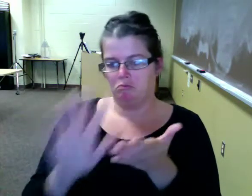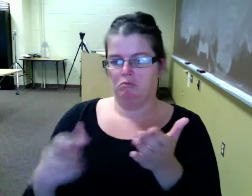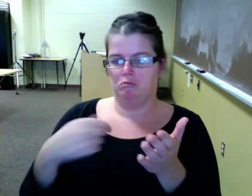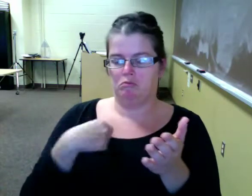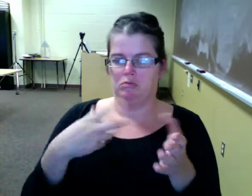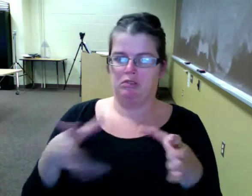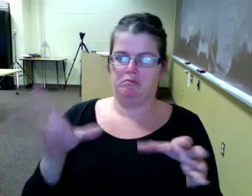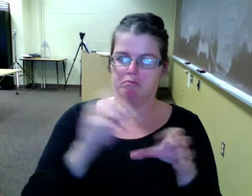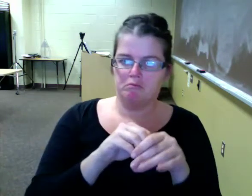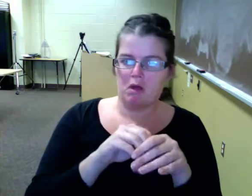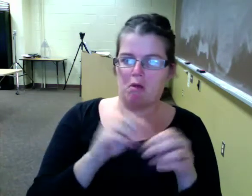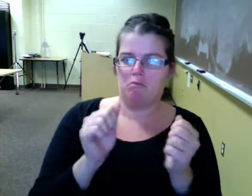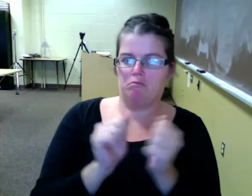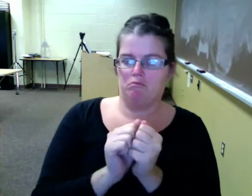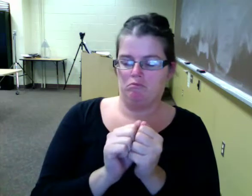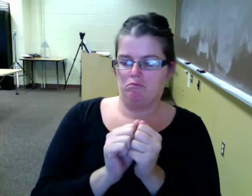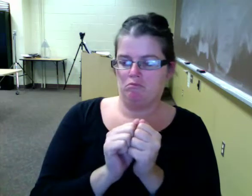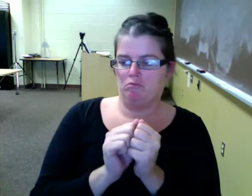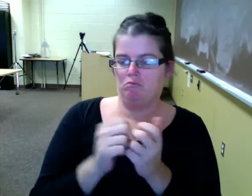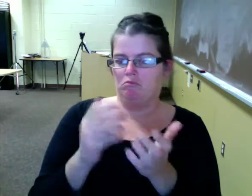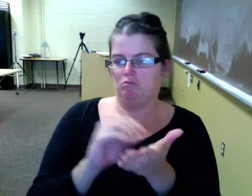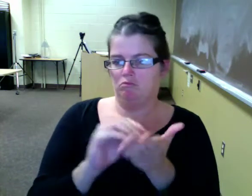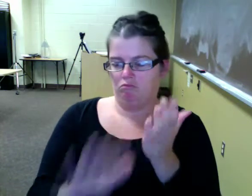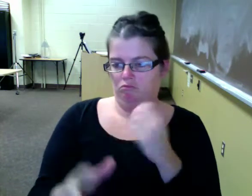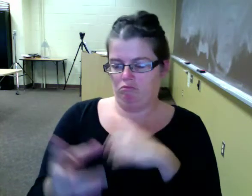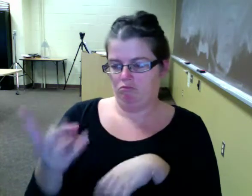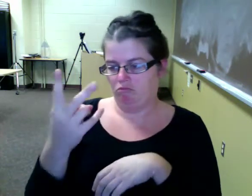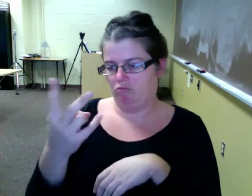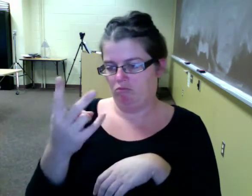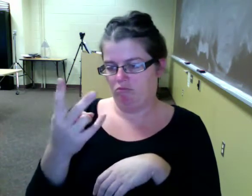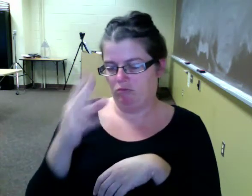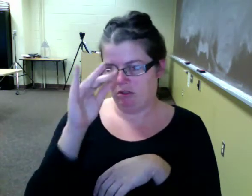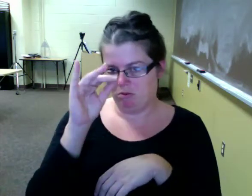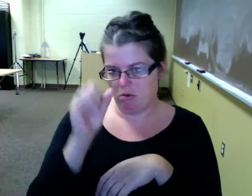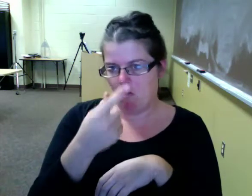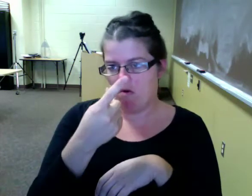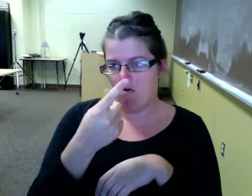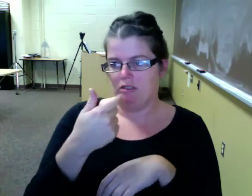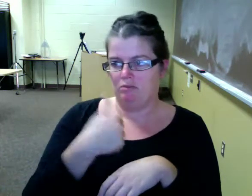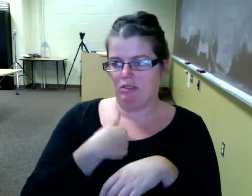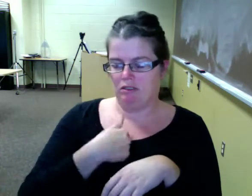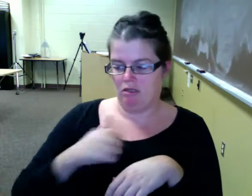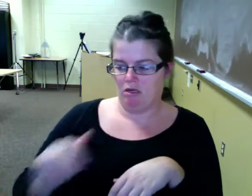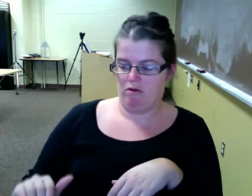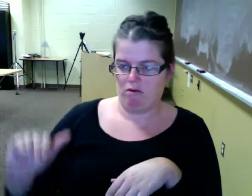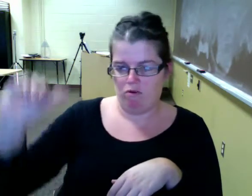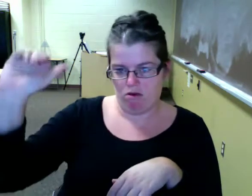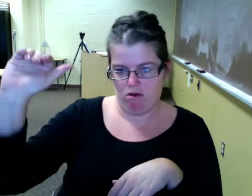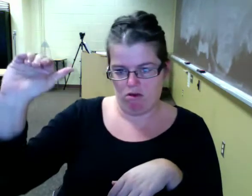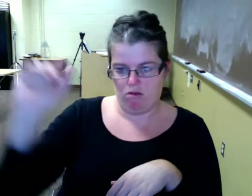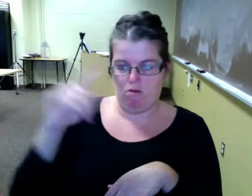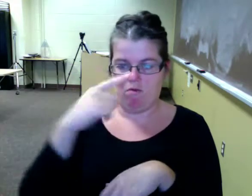and there were two boys that I actually raised. One of the boys was a boy who had,